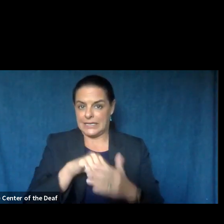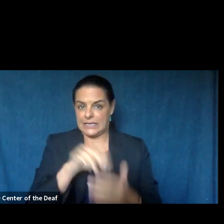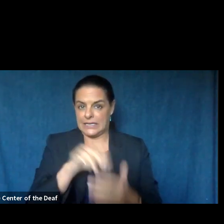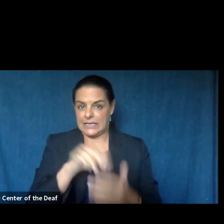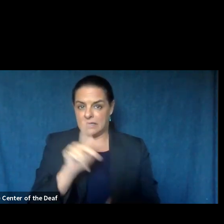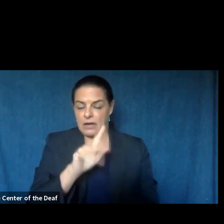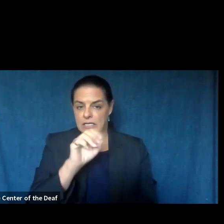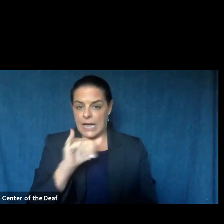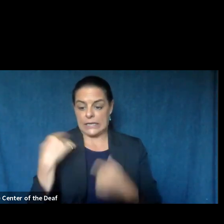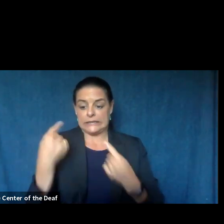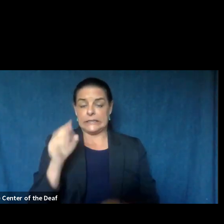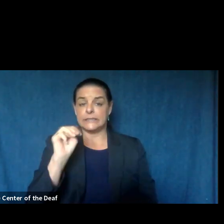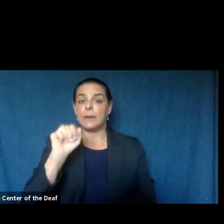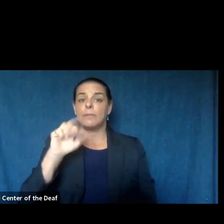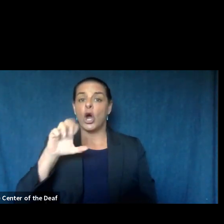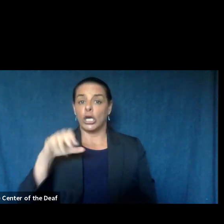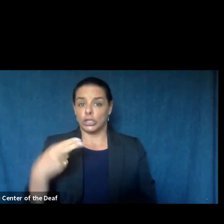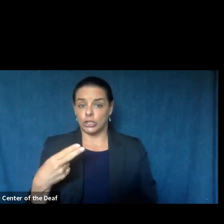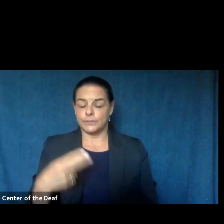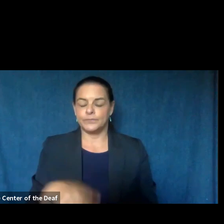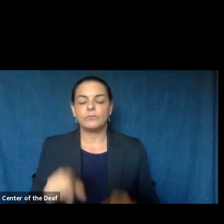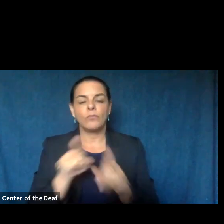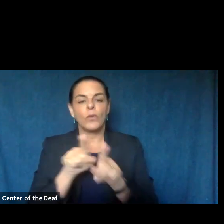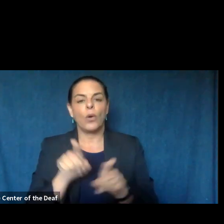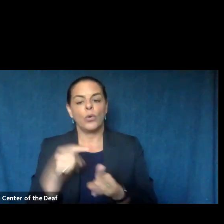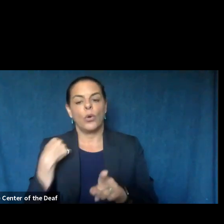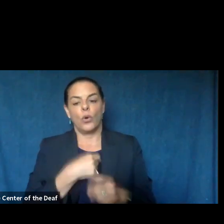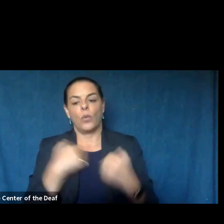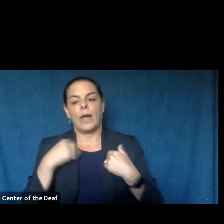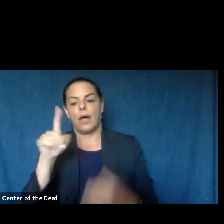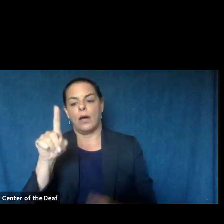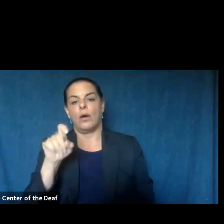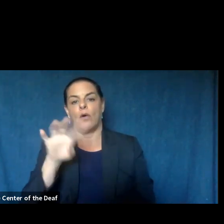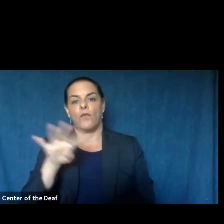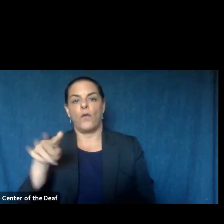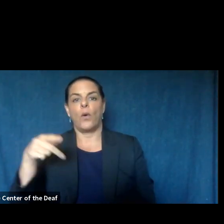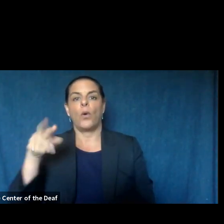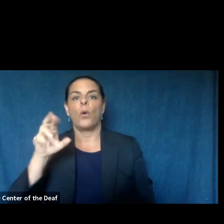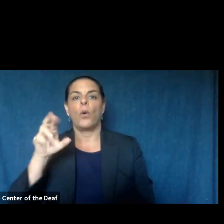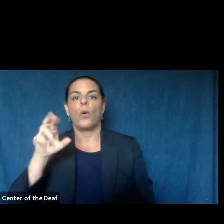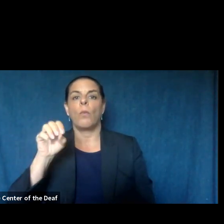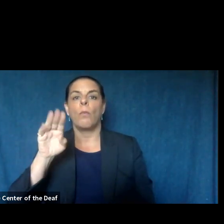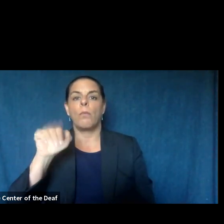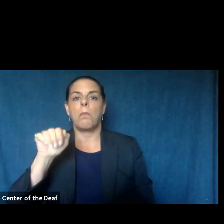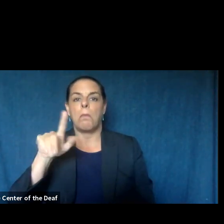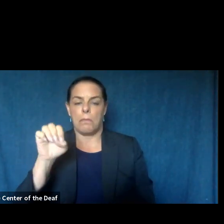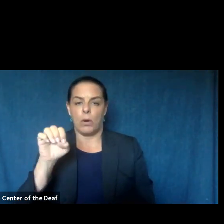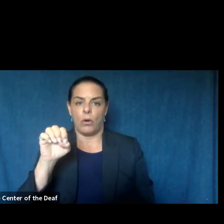County since March. Additionally, we have 144 probable cases.